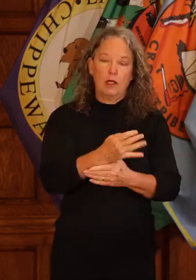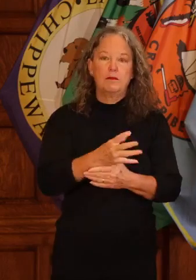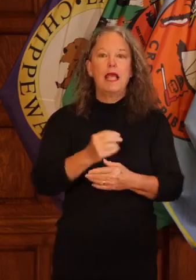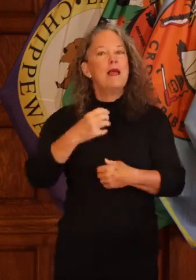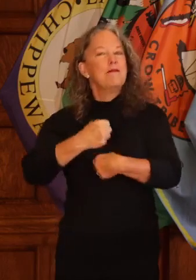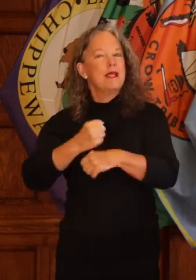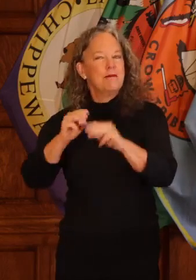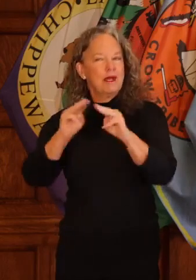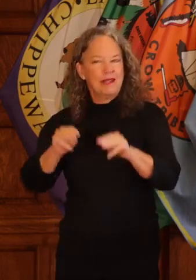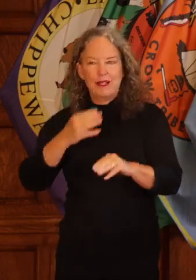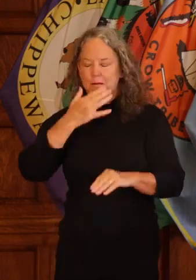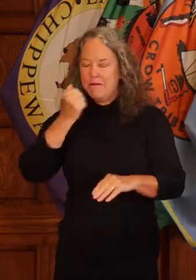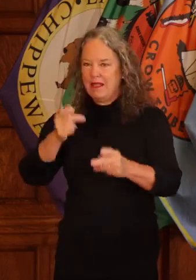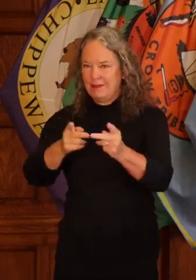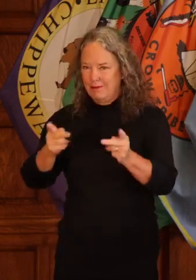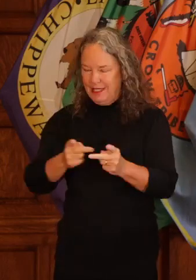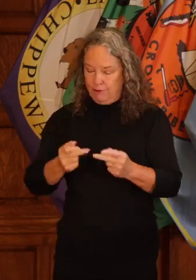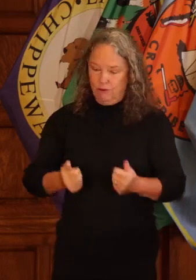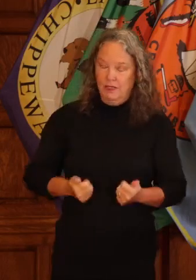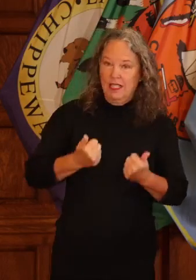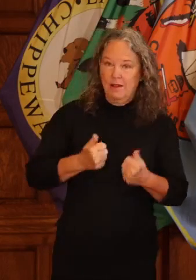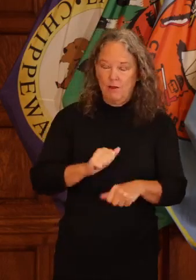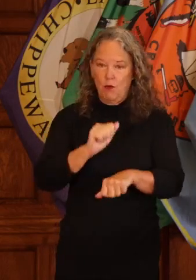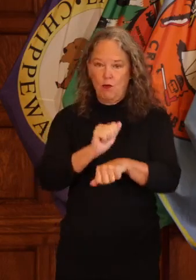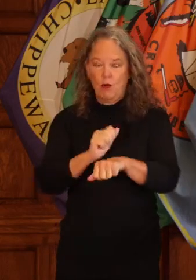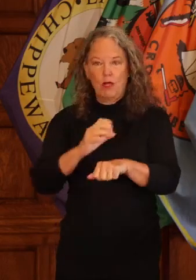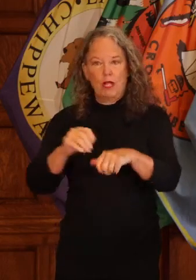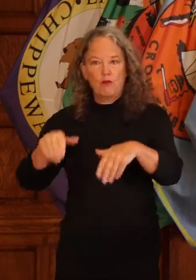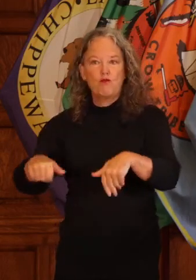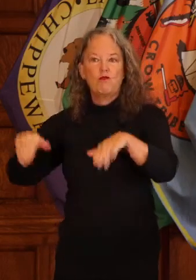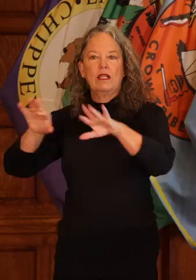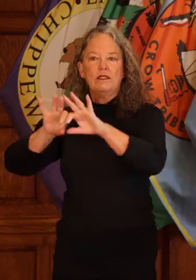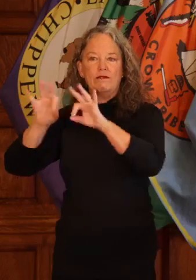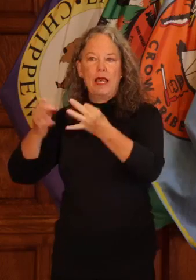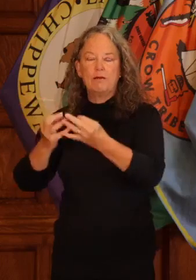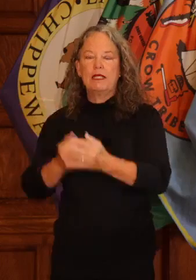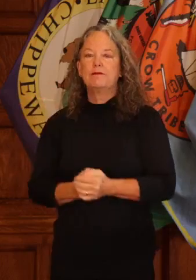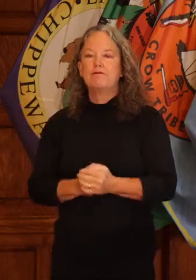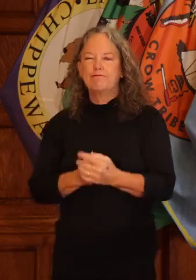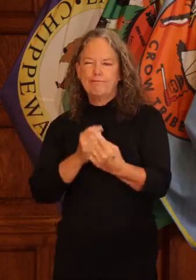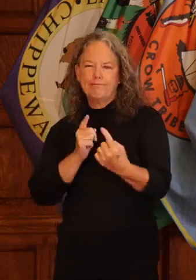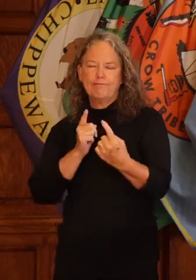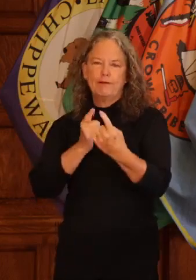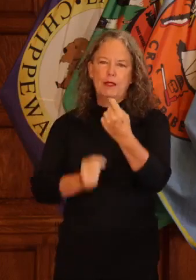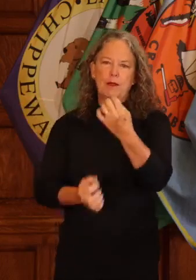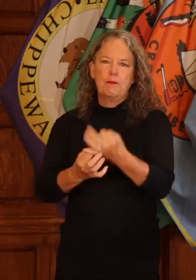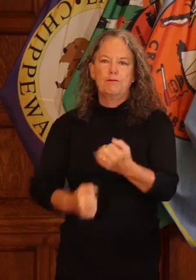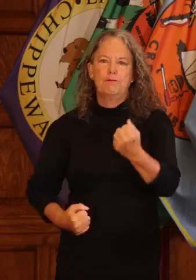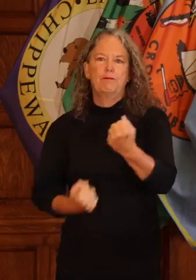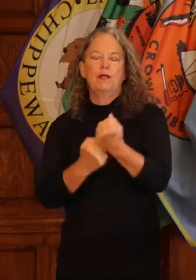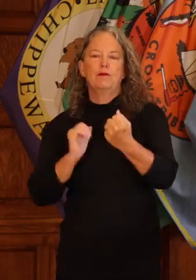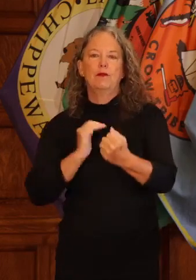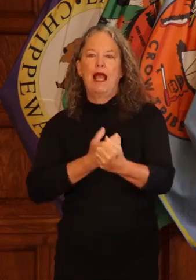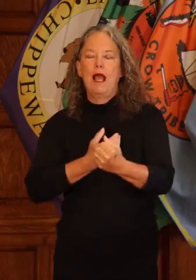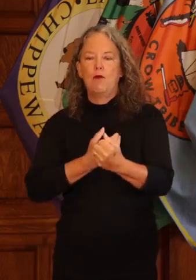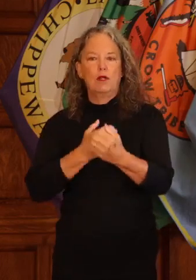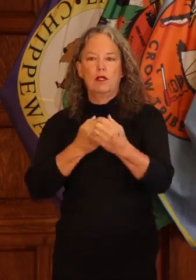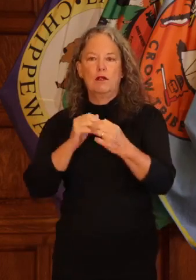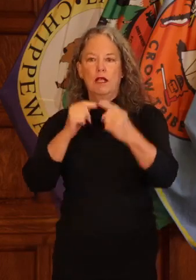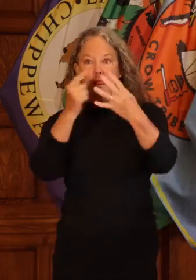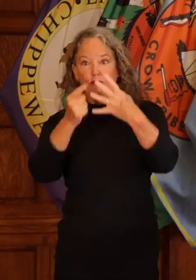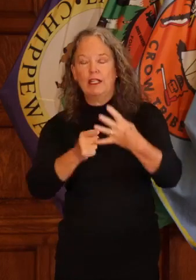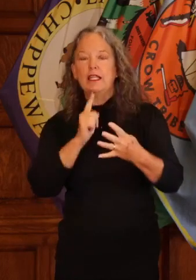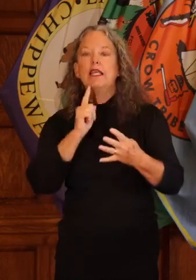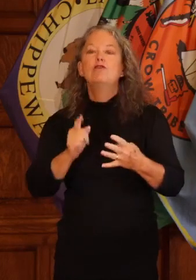the best place to live, work, and raise a family. Key to our conservative vision is ensuring